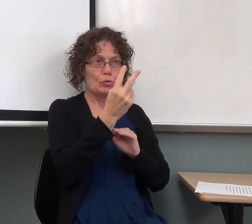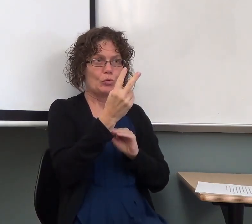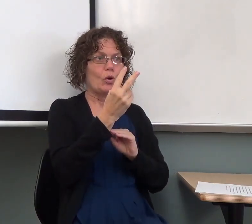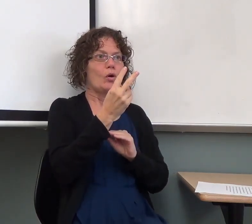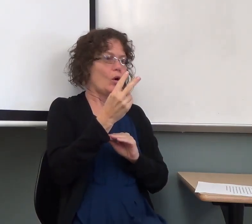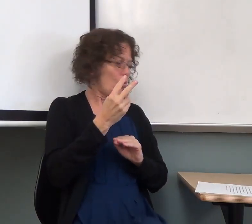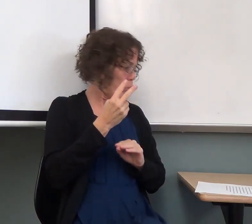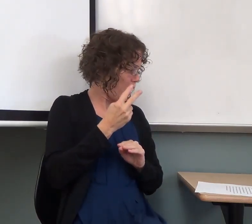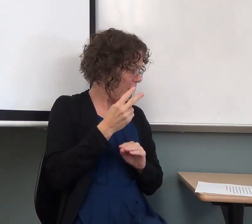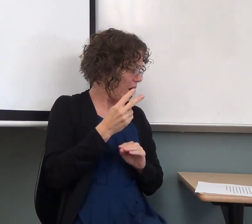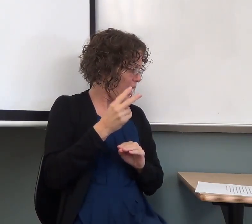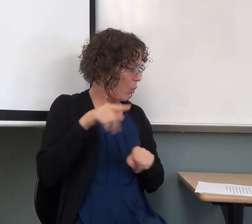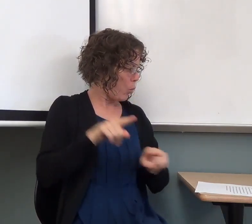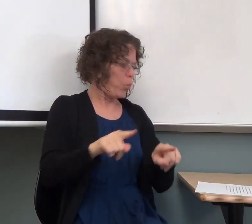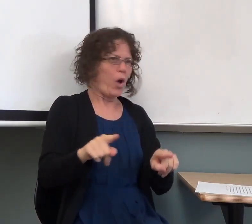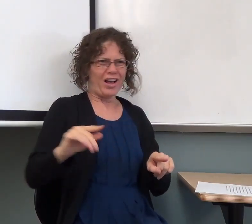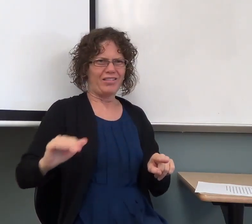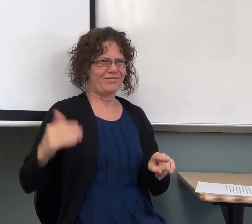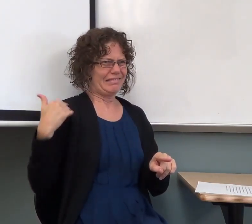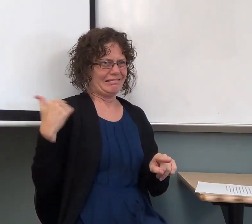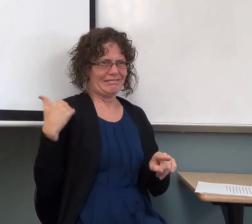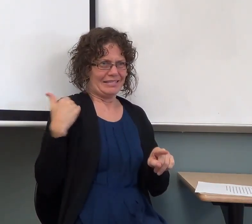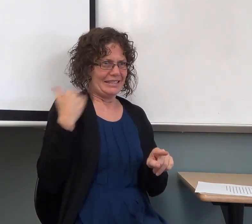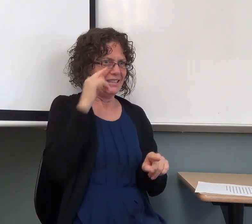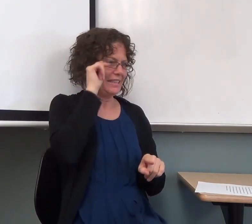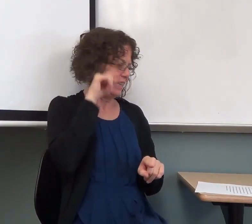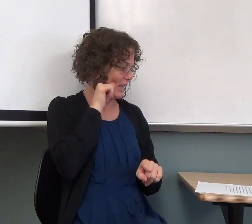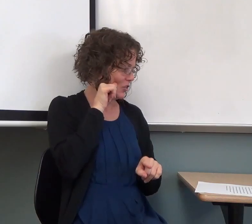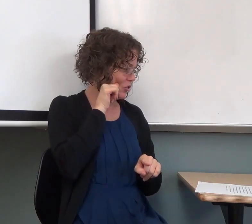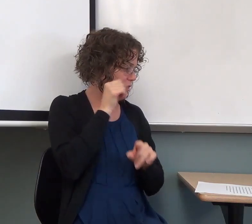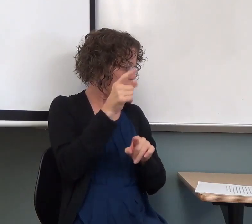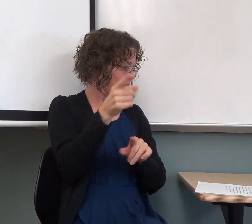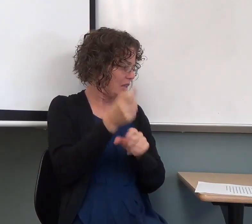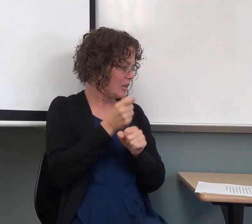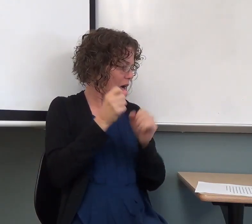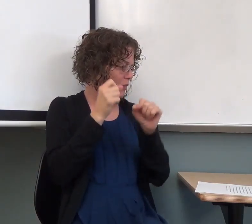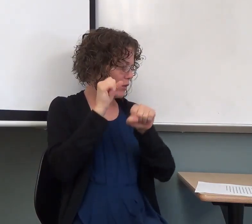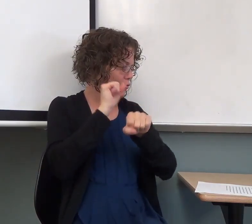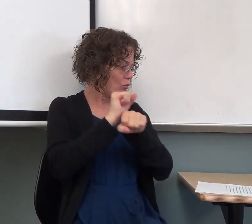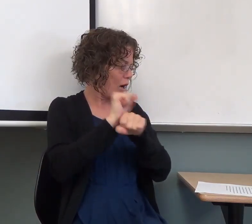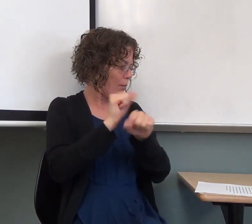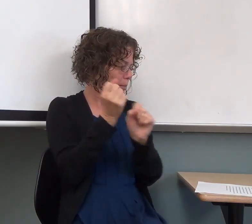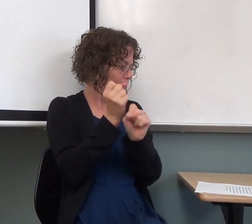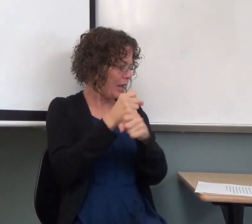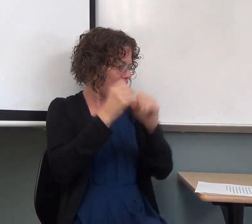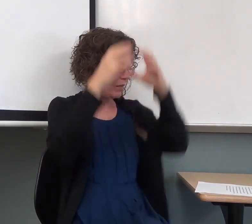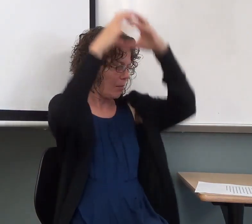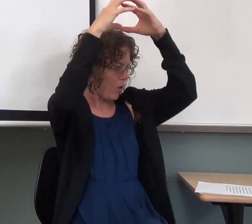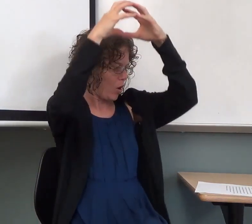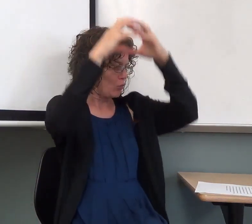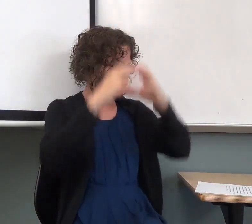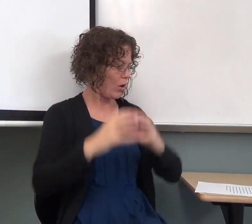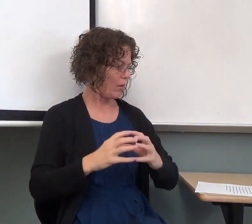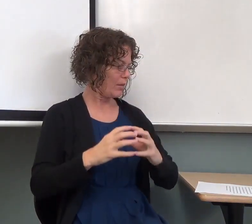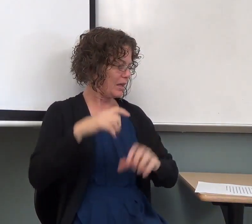teenager, he got the job making the ball drop in Times Square for New Year's Eve. While just